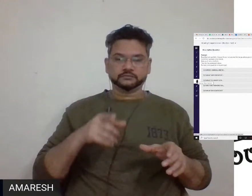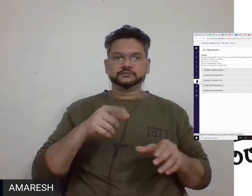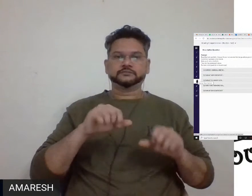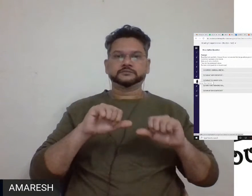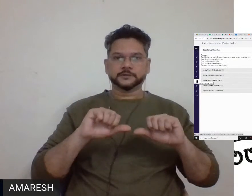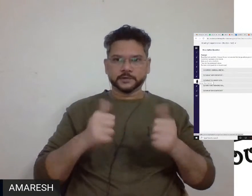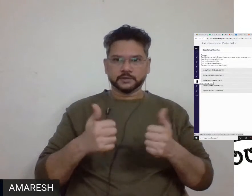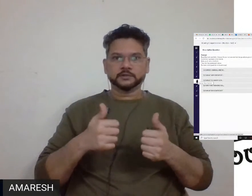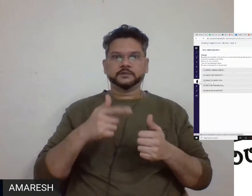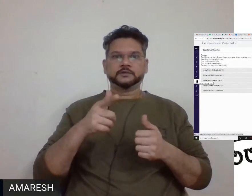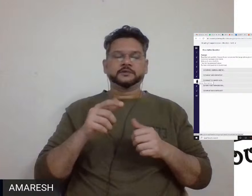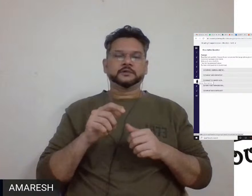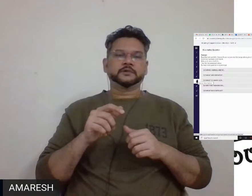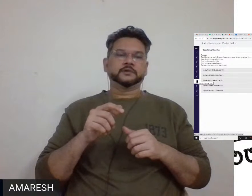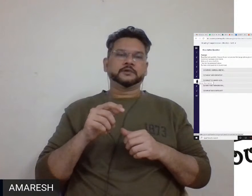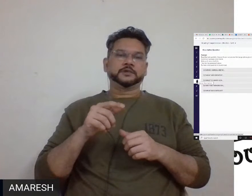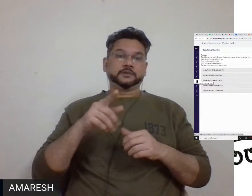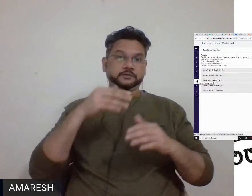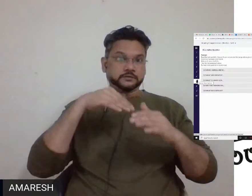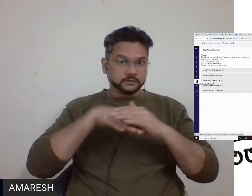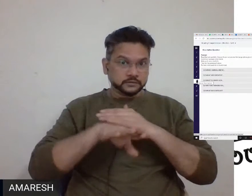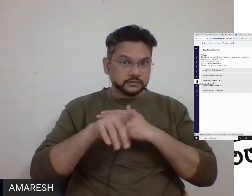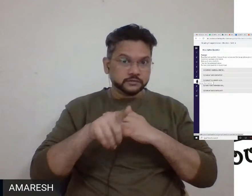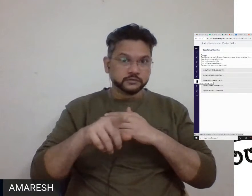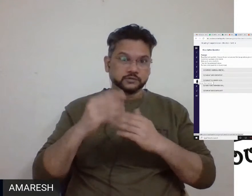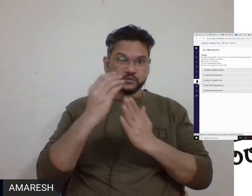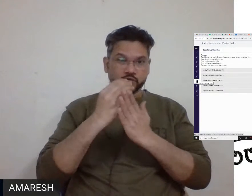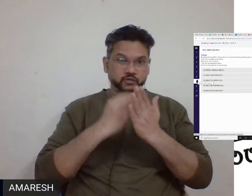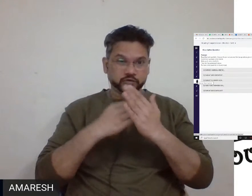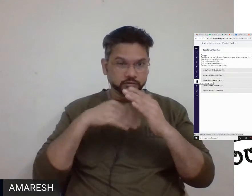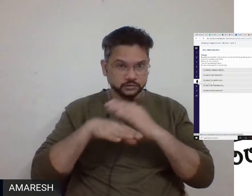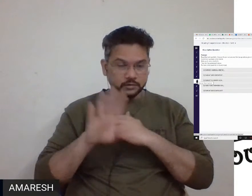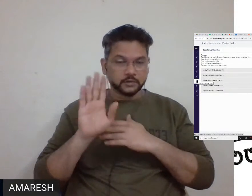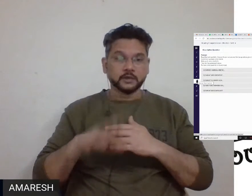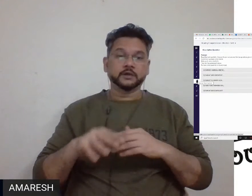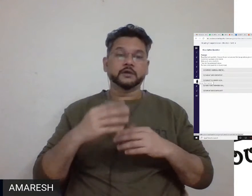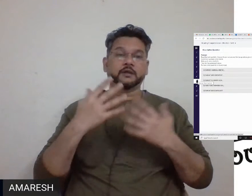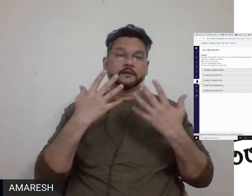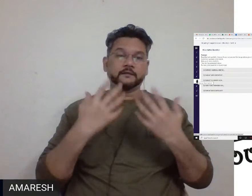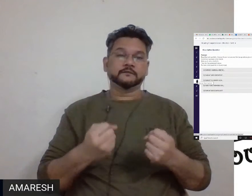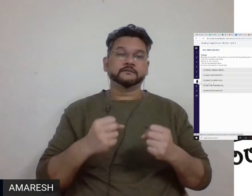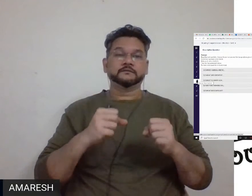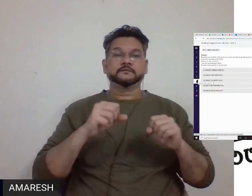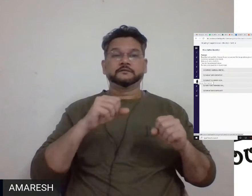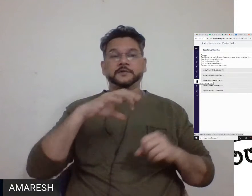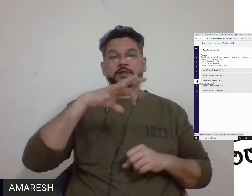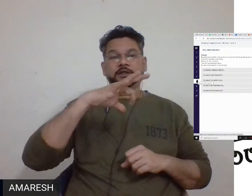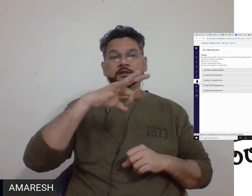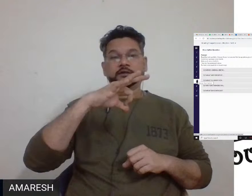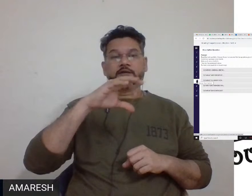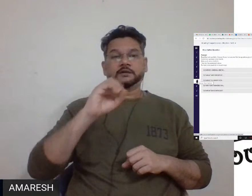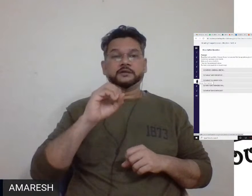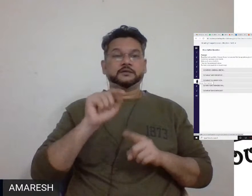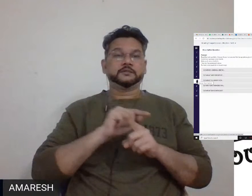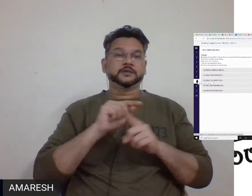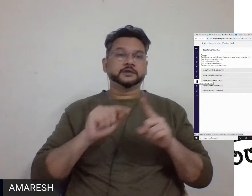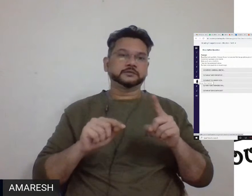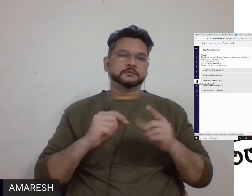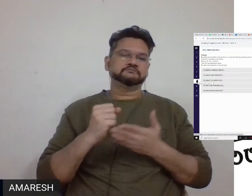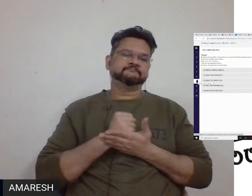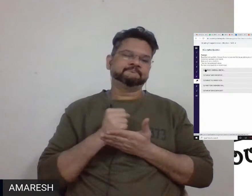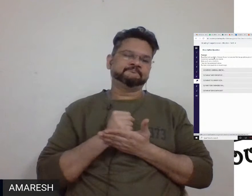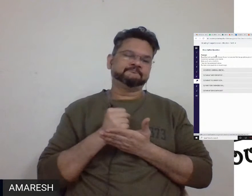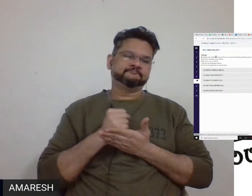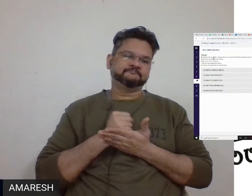that most of the courses have 90% practice and 10% theory, right? So that's the way we have structured